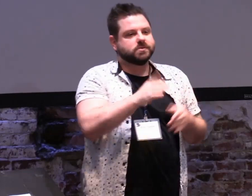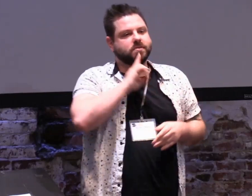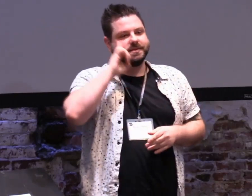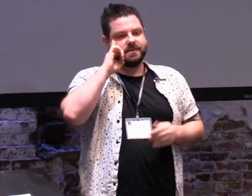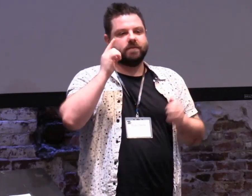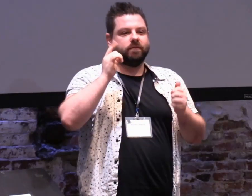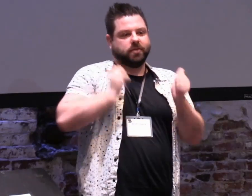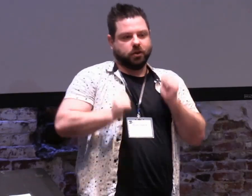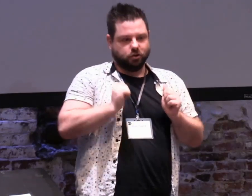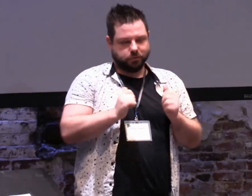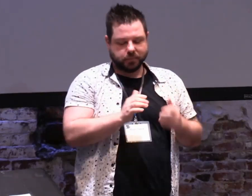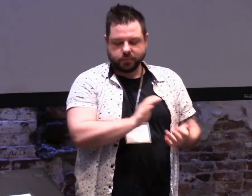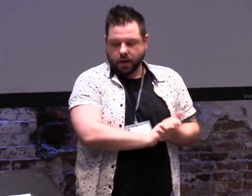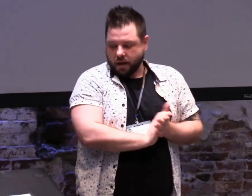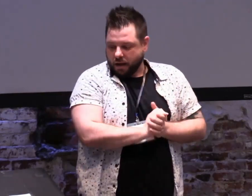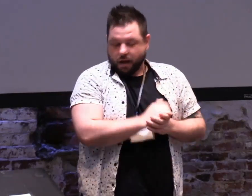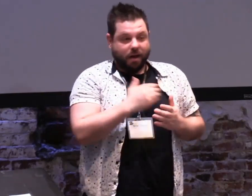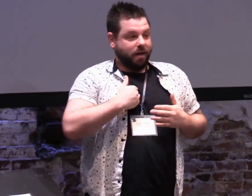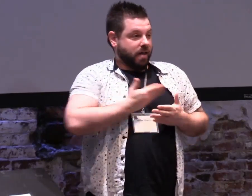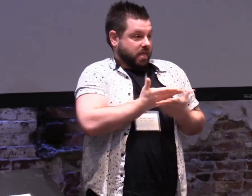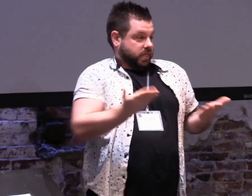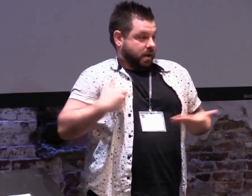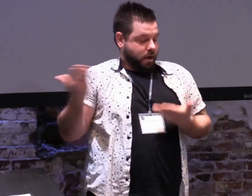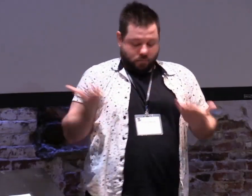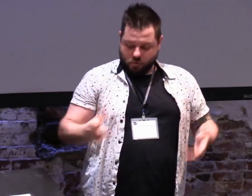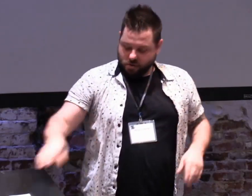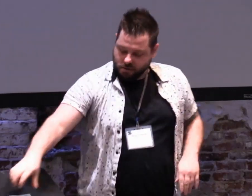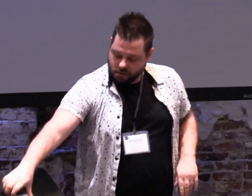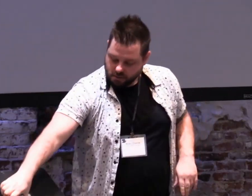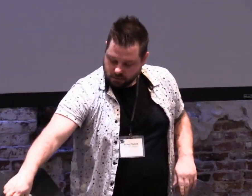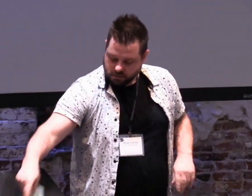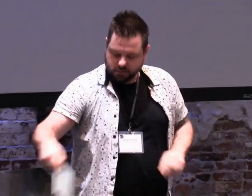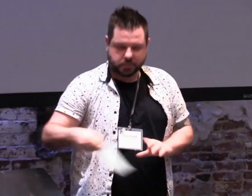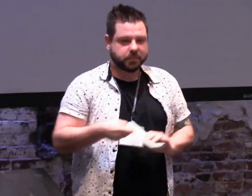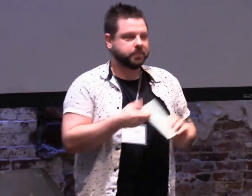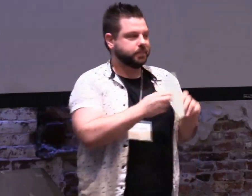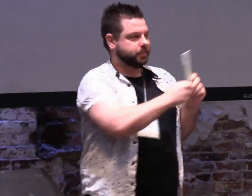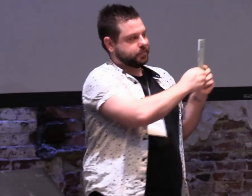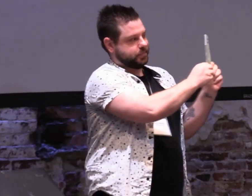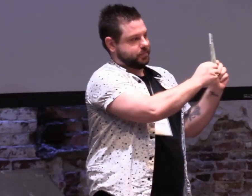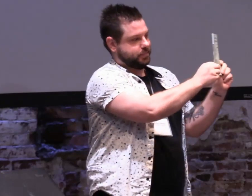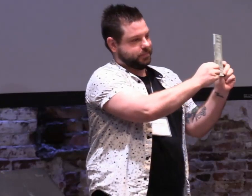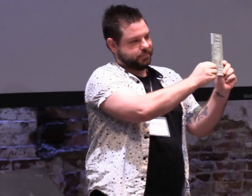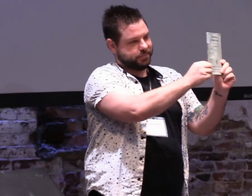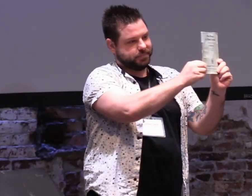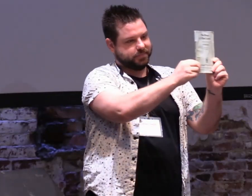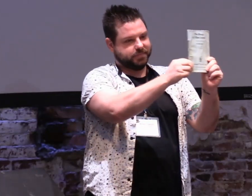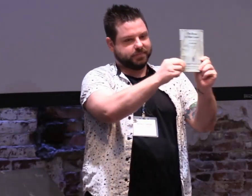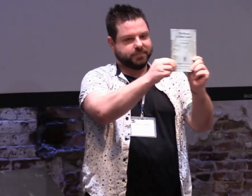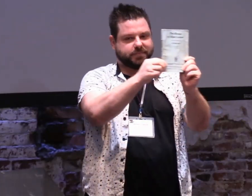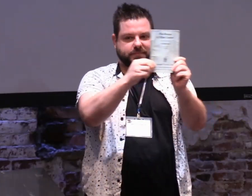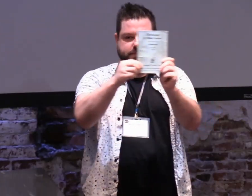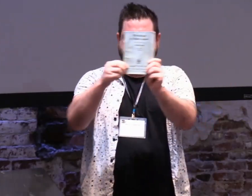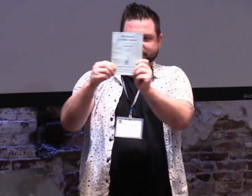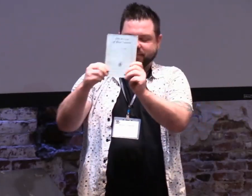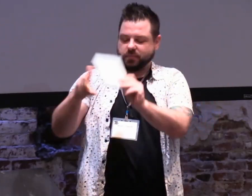And I study on deaf studies, and I focus on a minor in theater as well. And I'm pursuing currently my